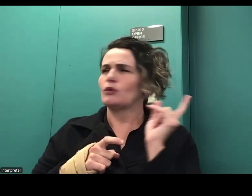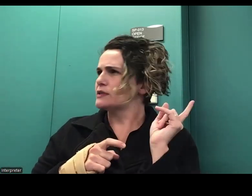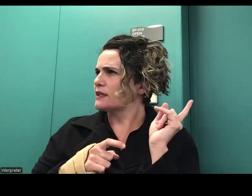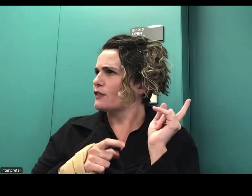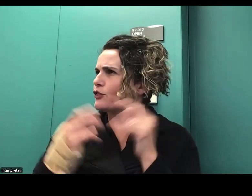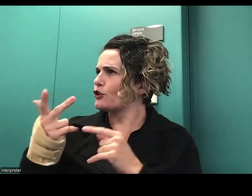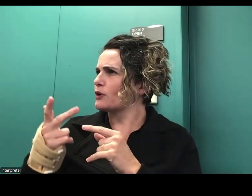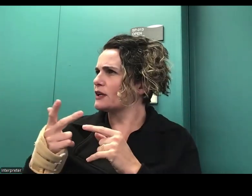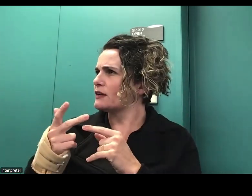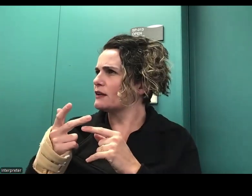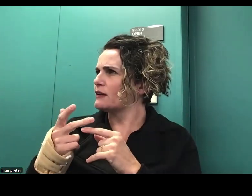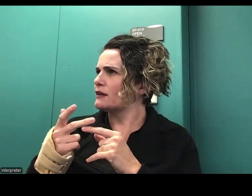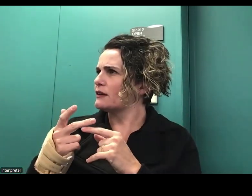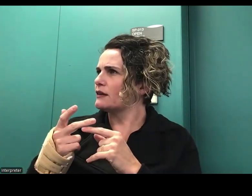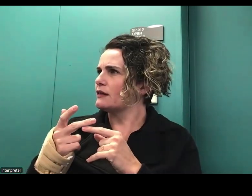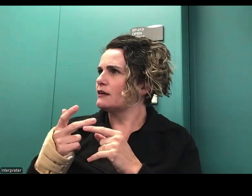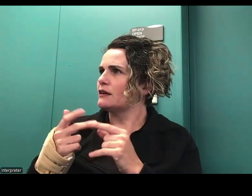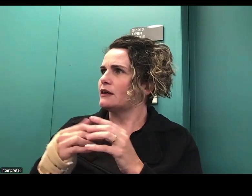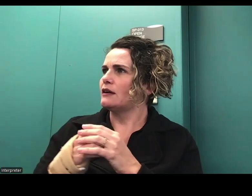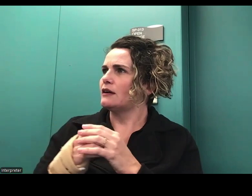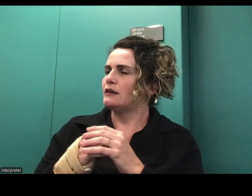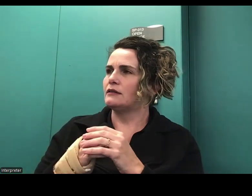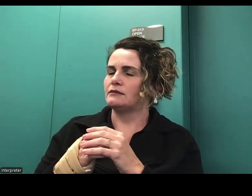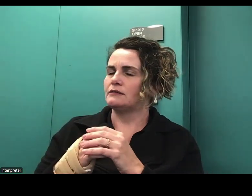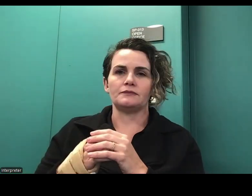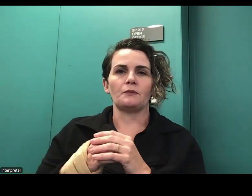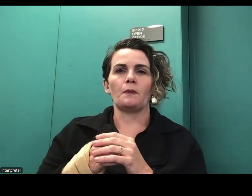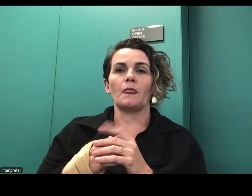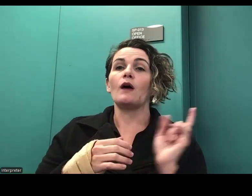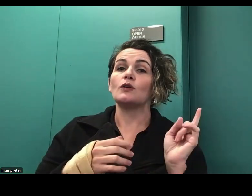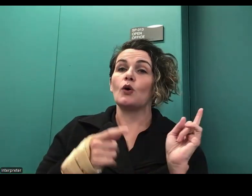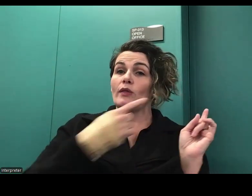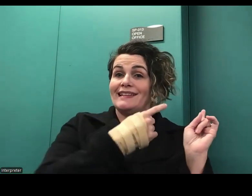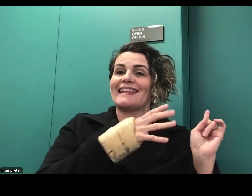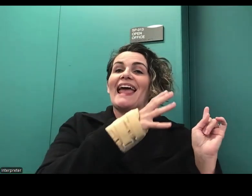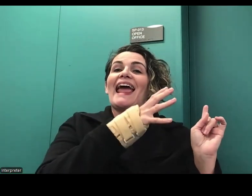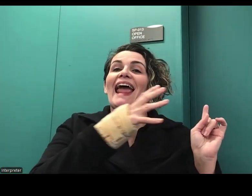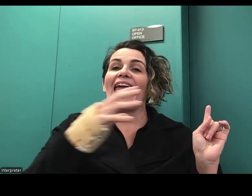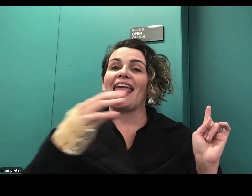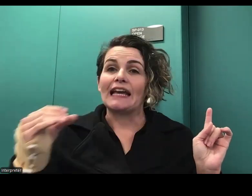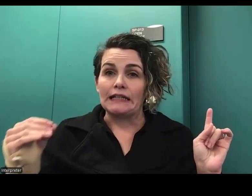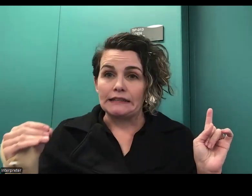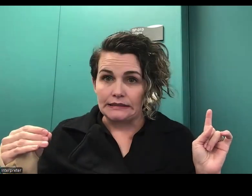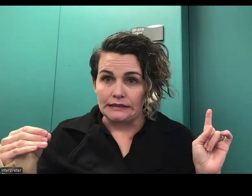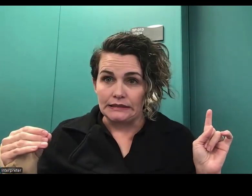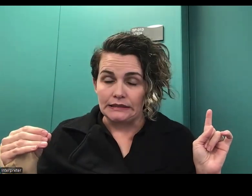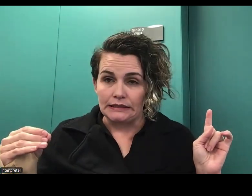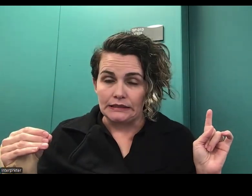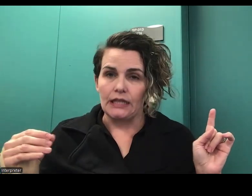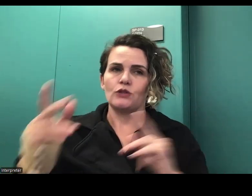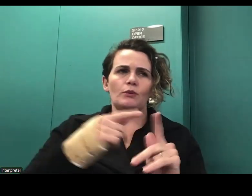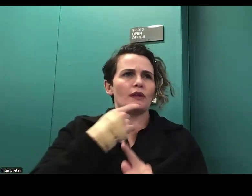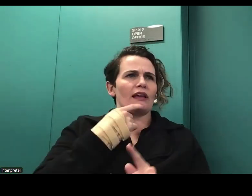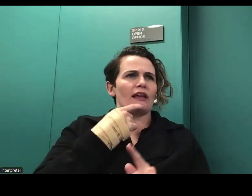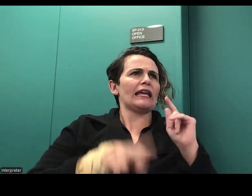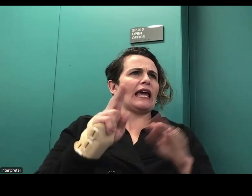Y'all get it figured out. So this is an and. So everyone's going around and saying, I can't use the word